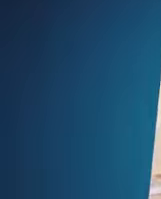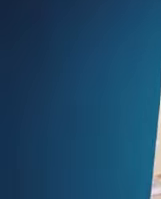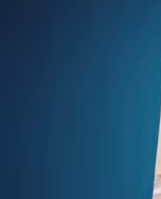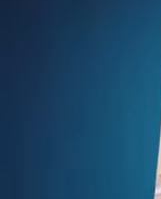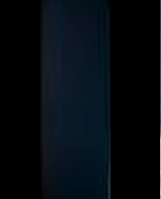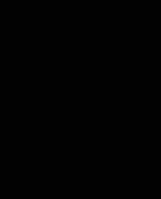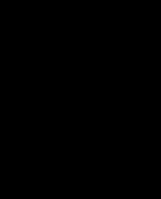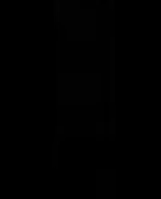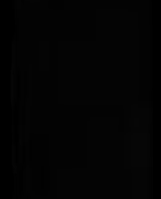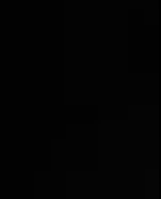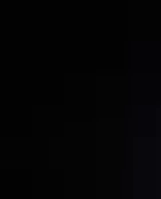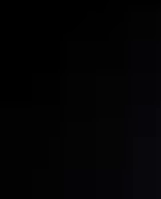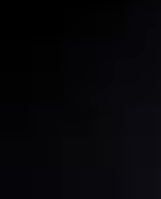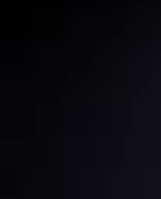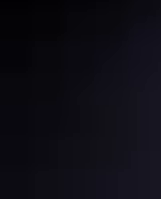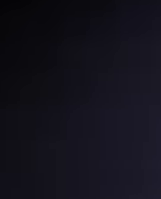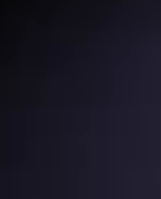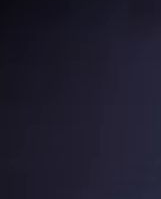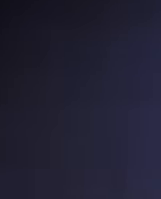to you,